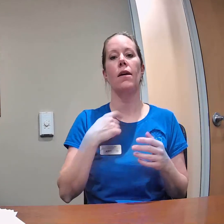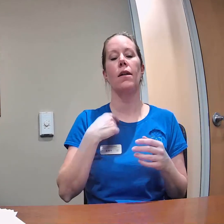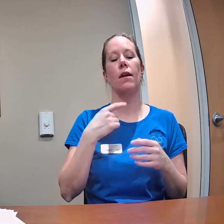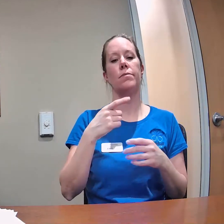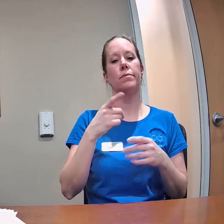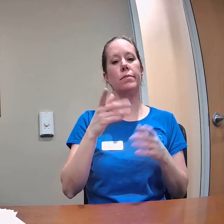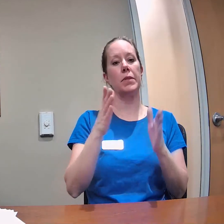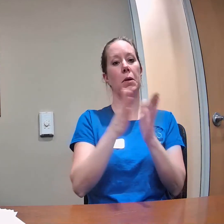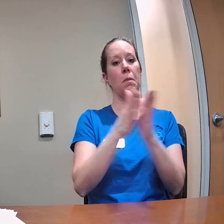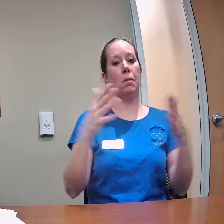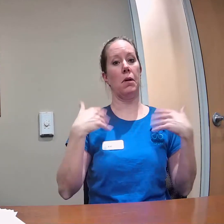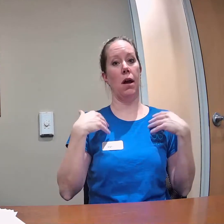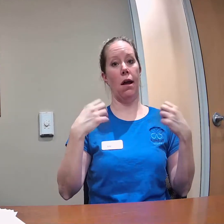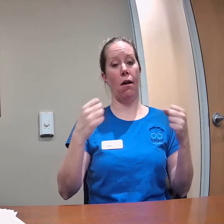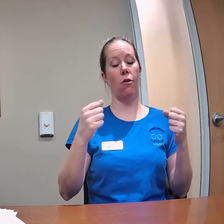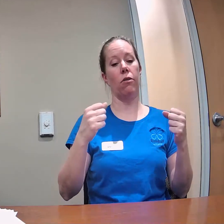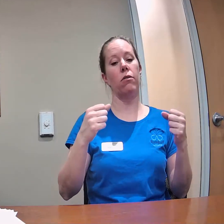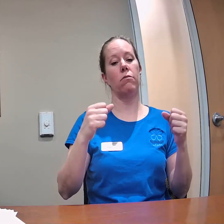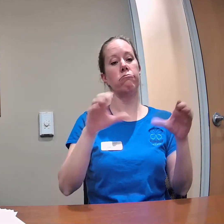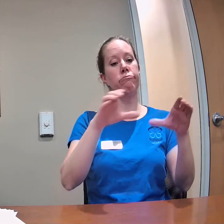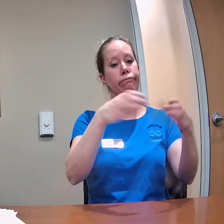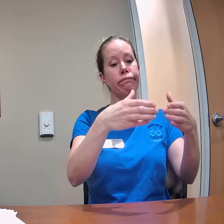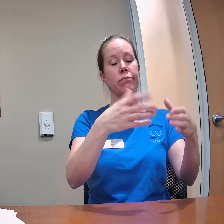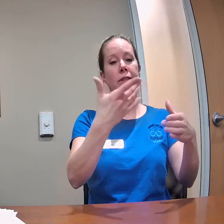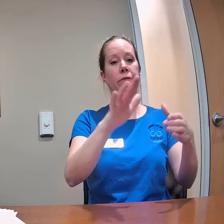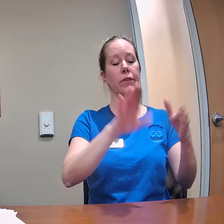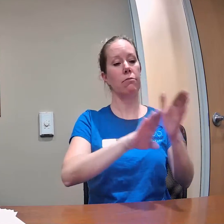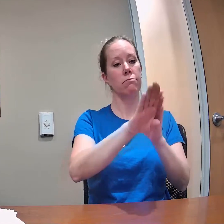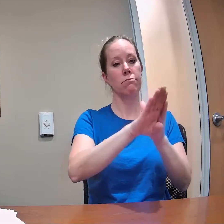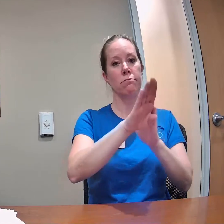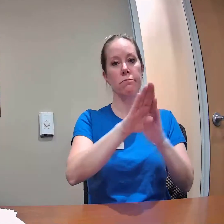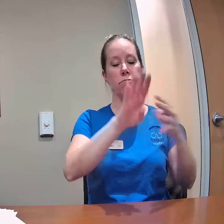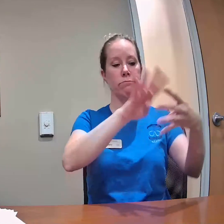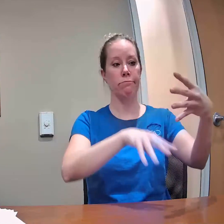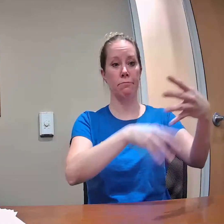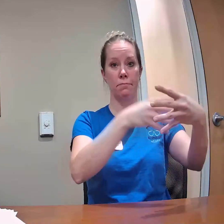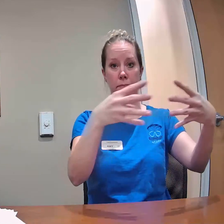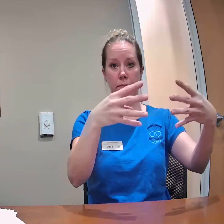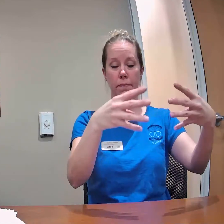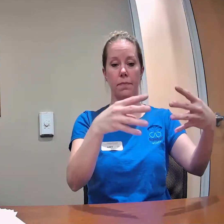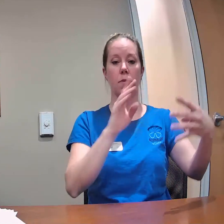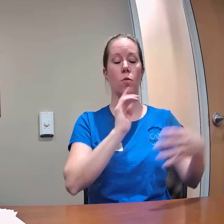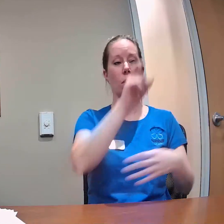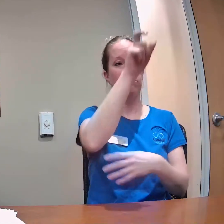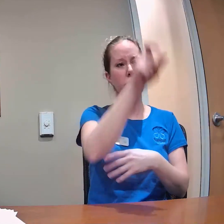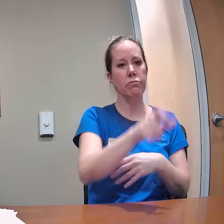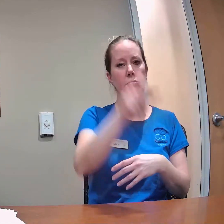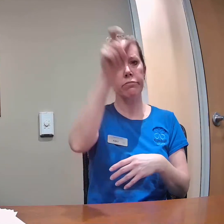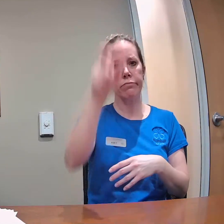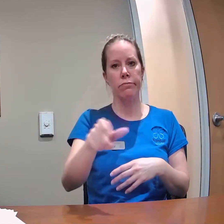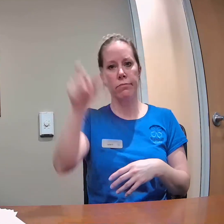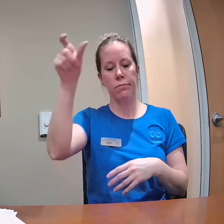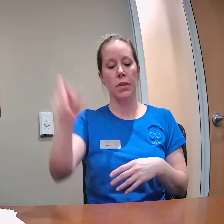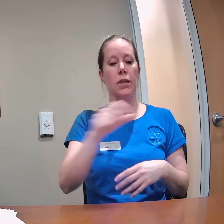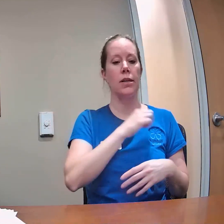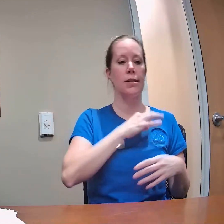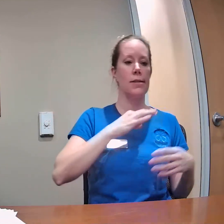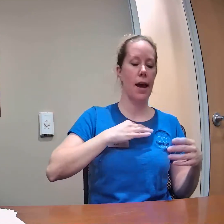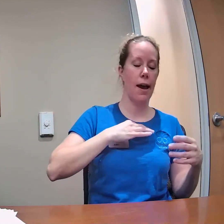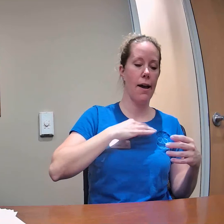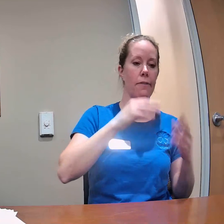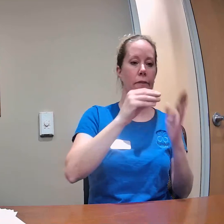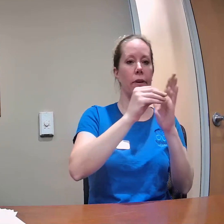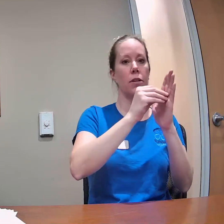health unit, and it shows, the columns are individual, so staff, students,